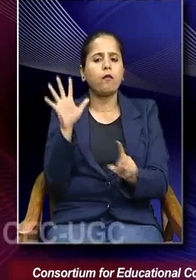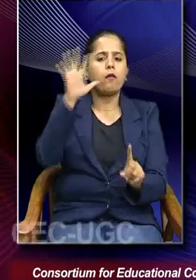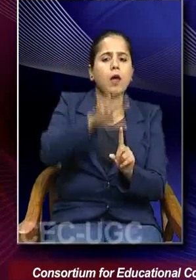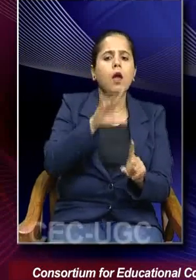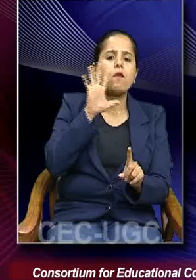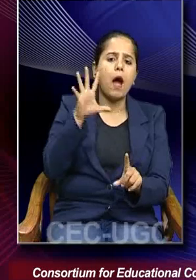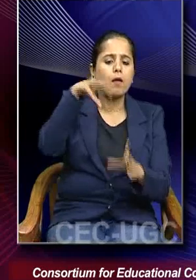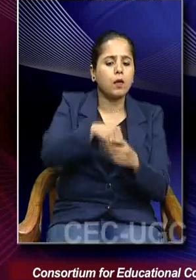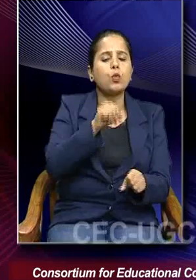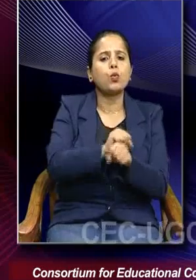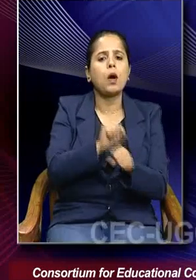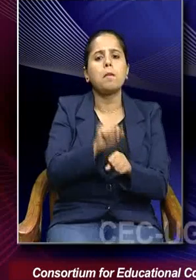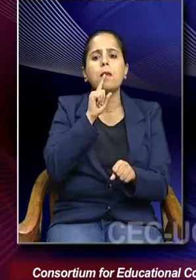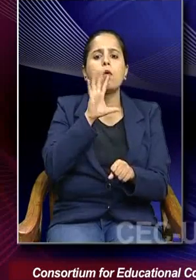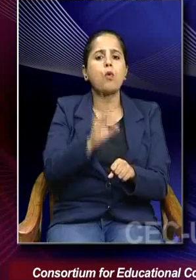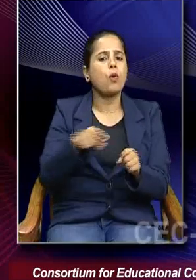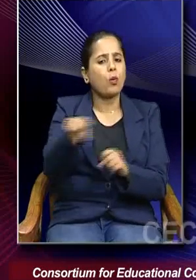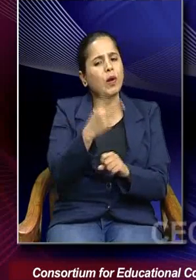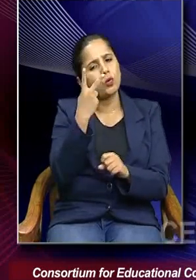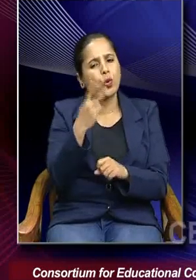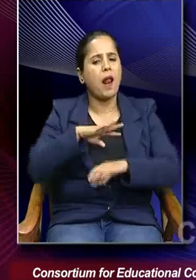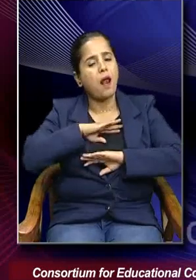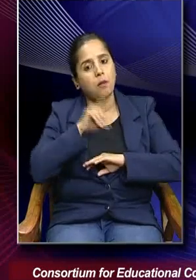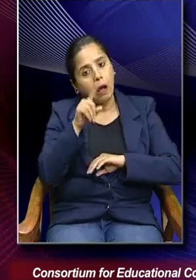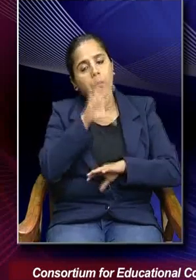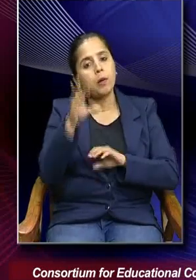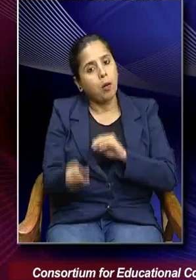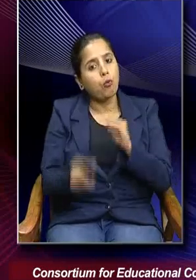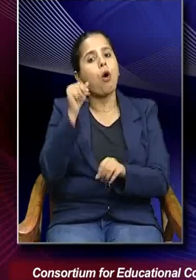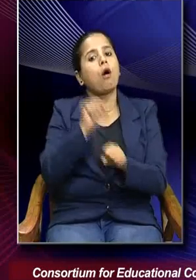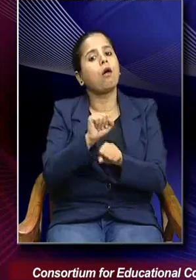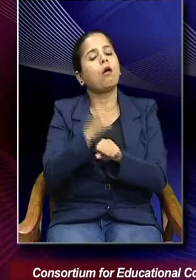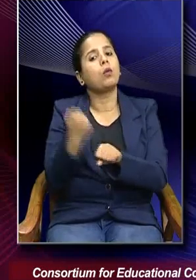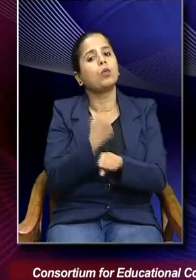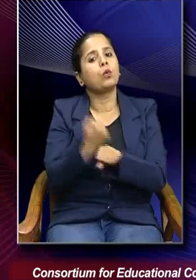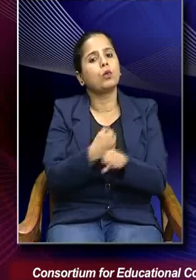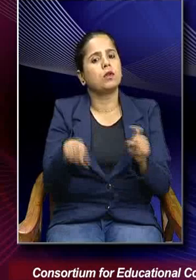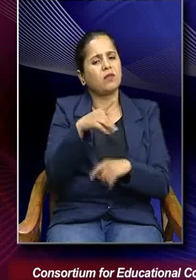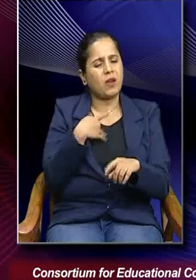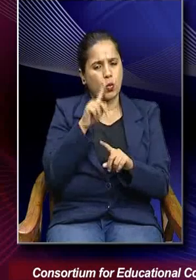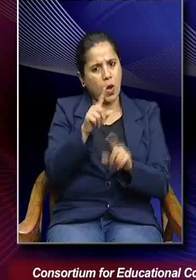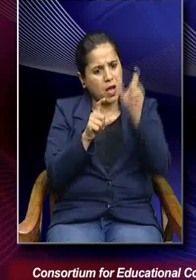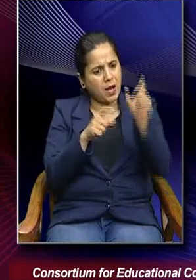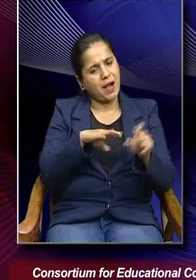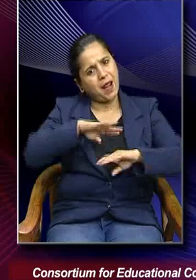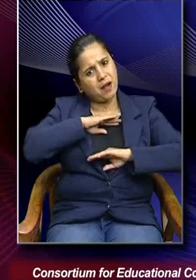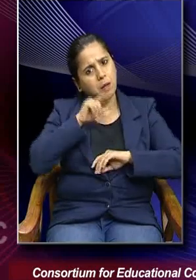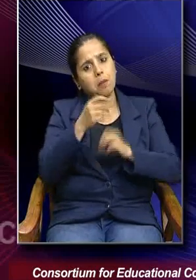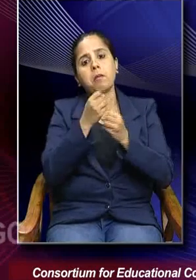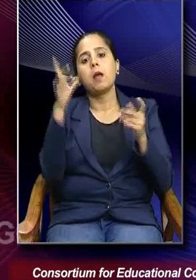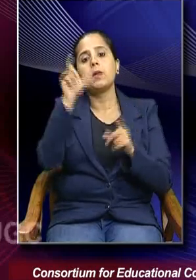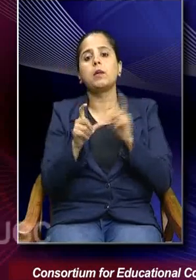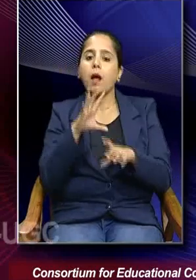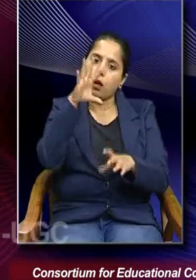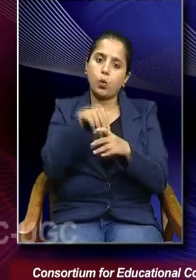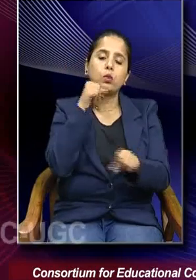one work you will see a number of individuals are working. Where the work has to be done by one individual, it will be done by multiple. So